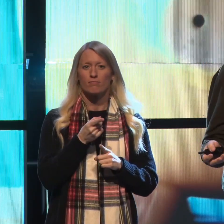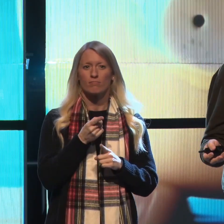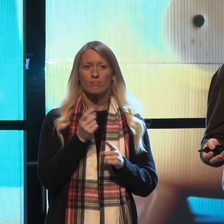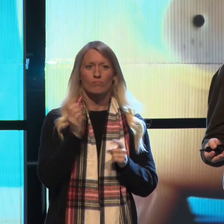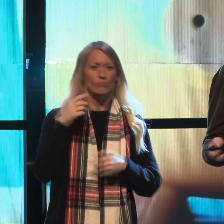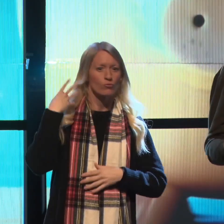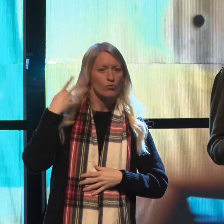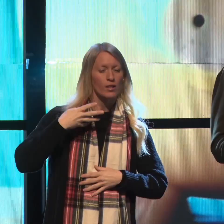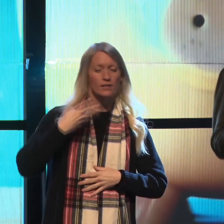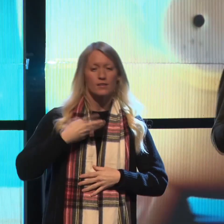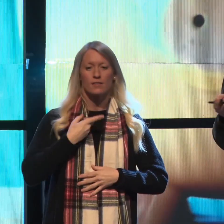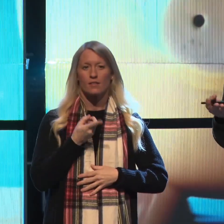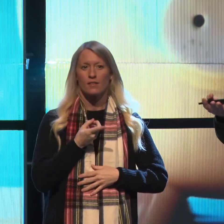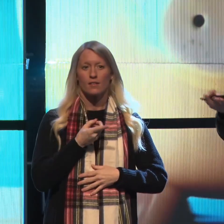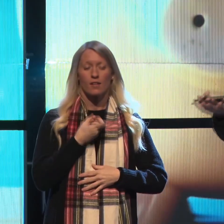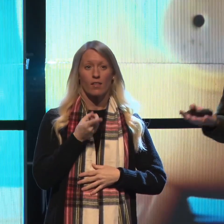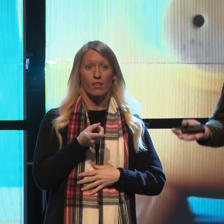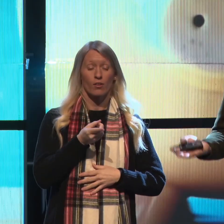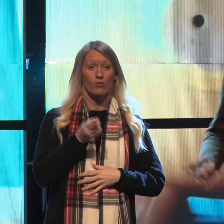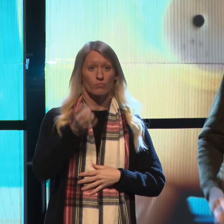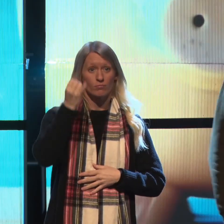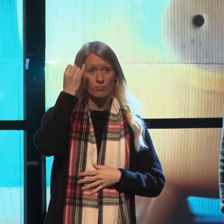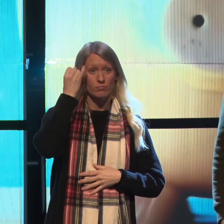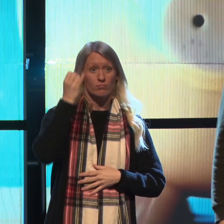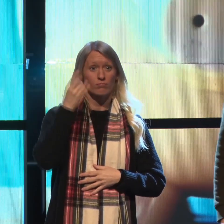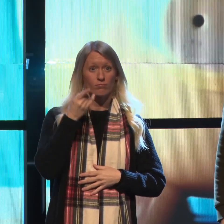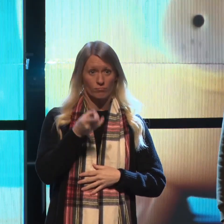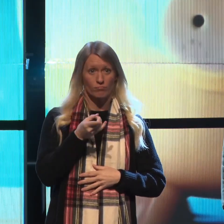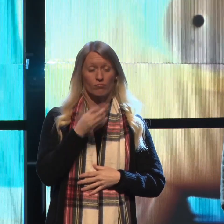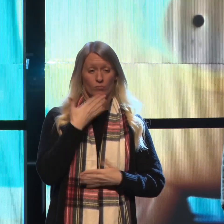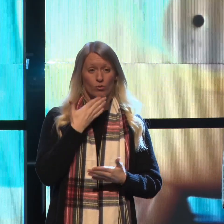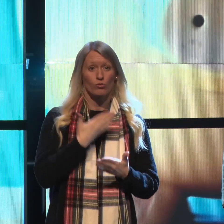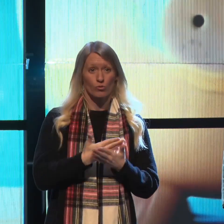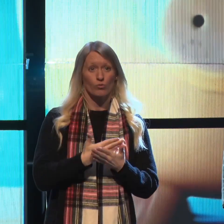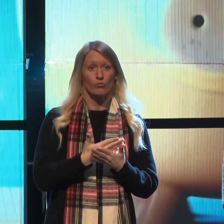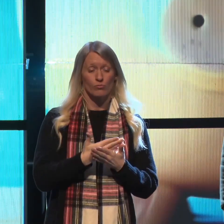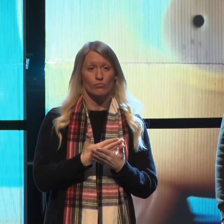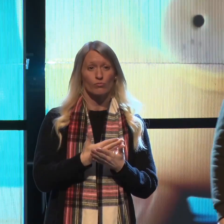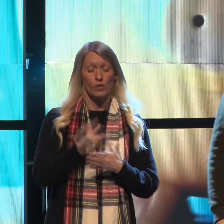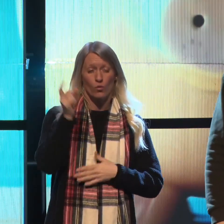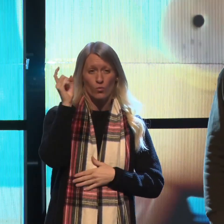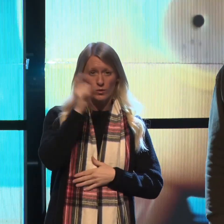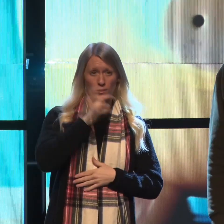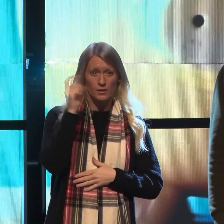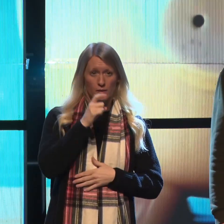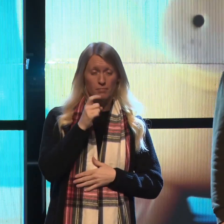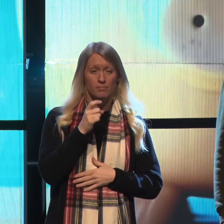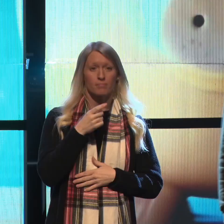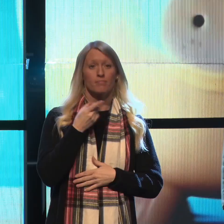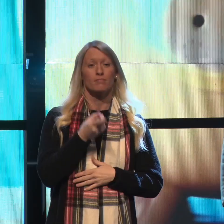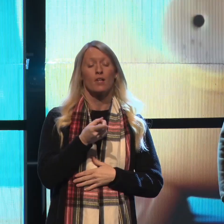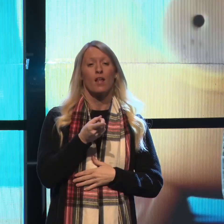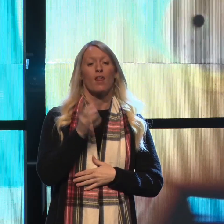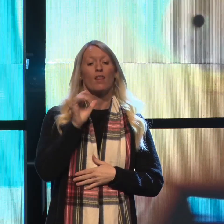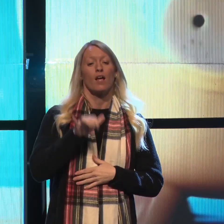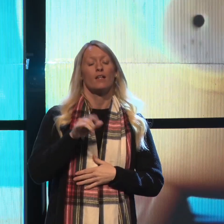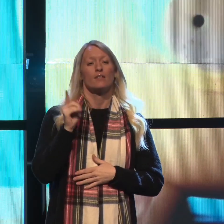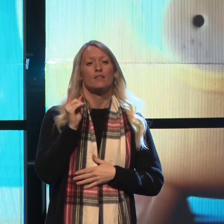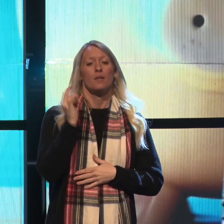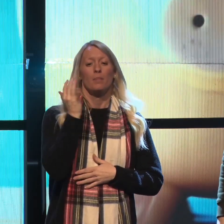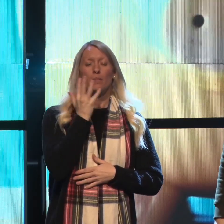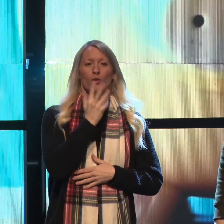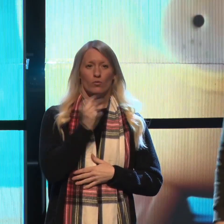insightful. They're grounded in empirical data most of the time. And that's the beauty of it, right? And so the